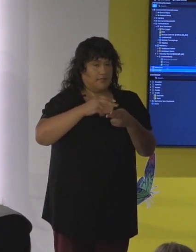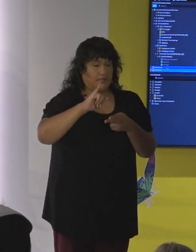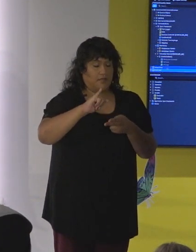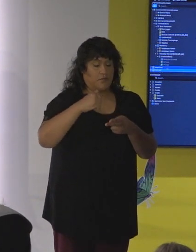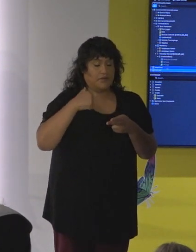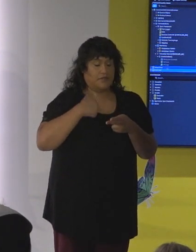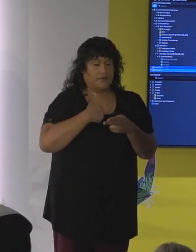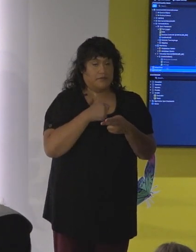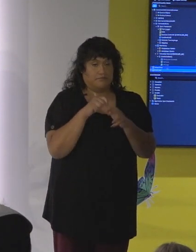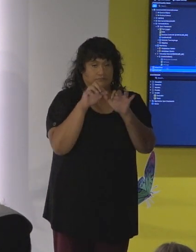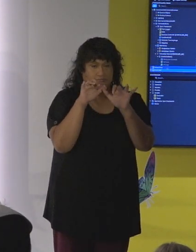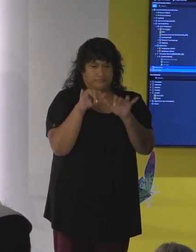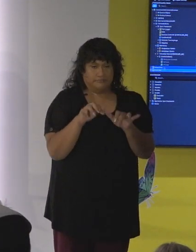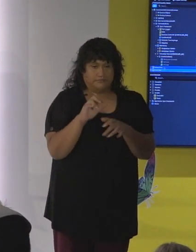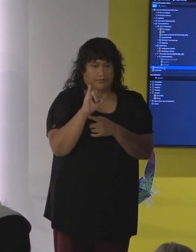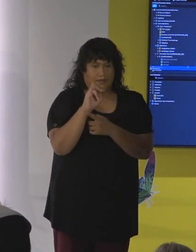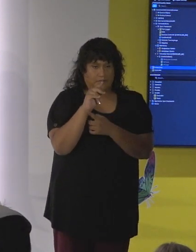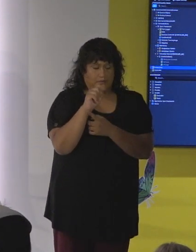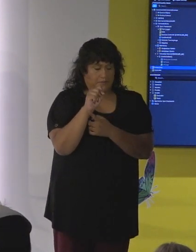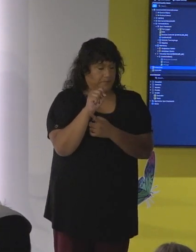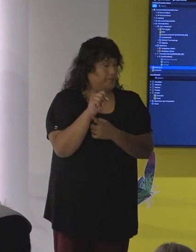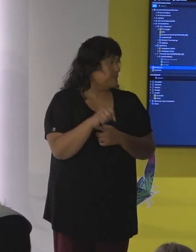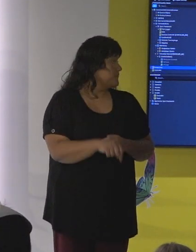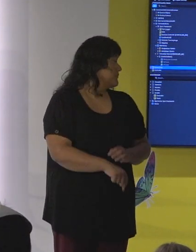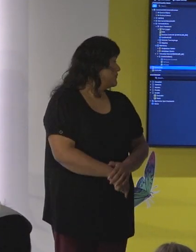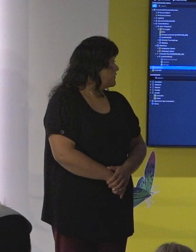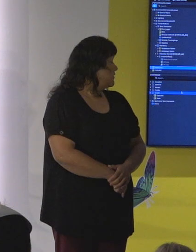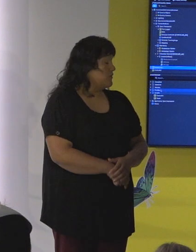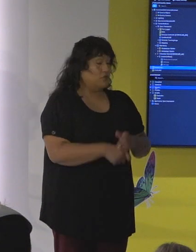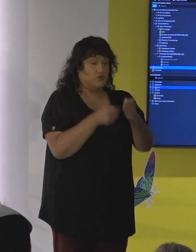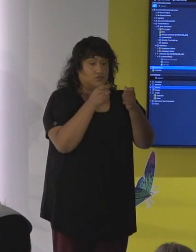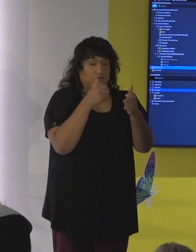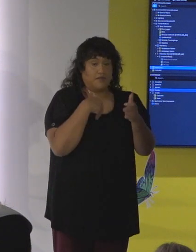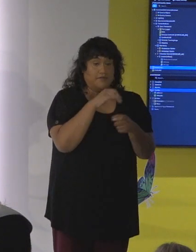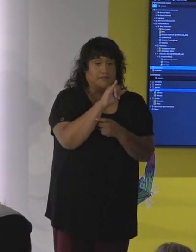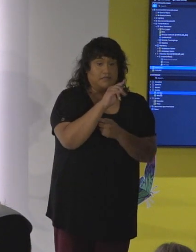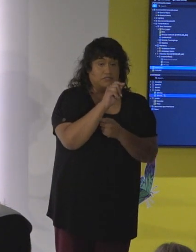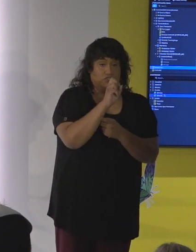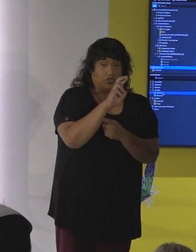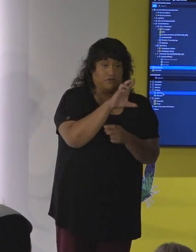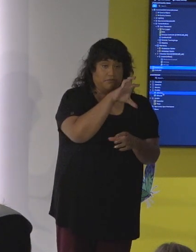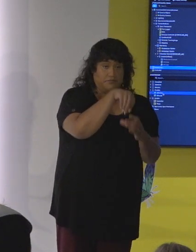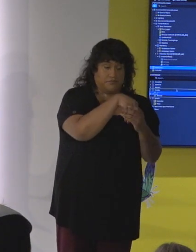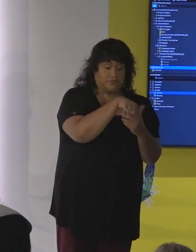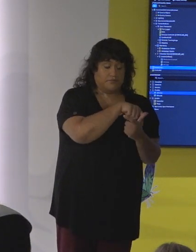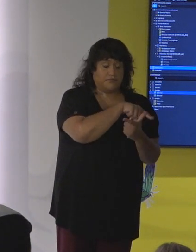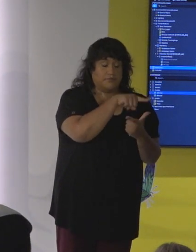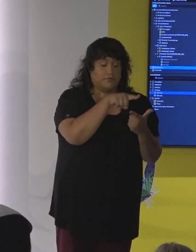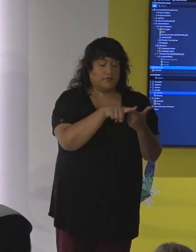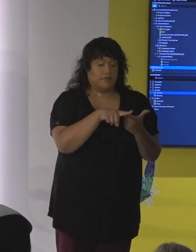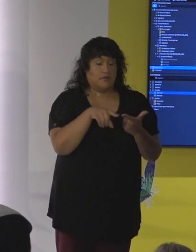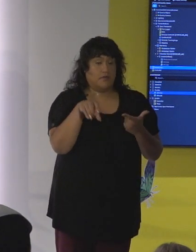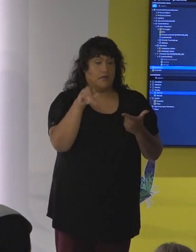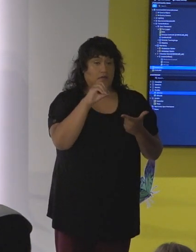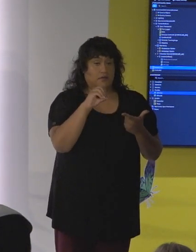our inputs. All right, so on the controller, we had the instantiator. And we had our O prefab.